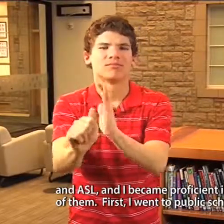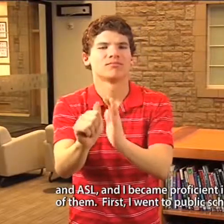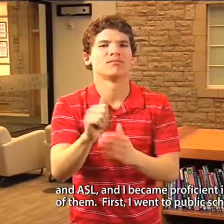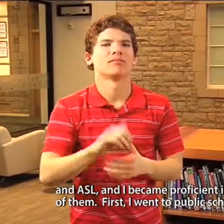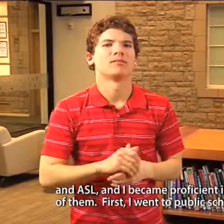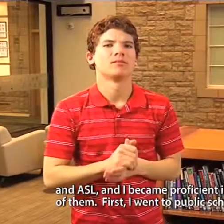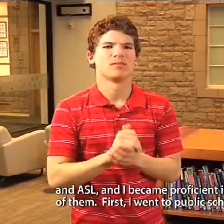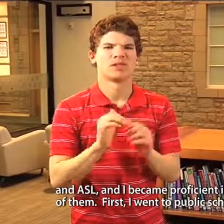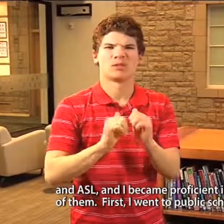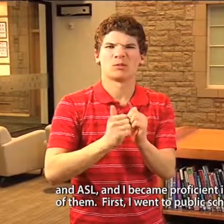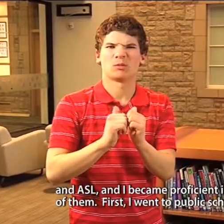And I became proficient in all of them.